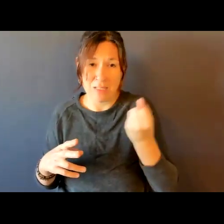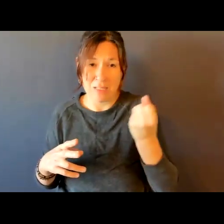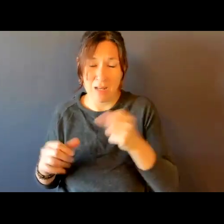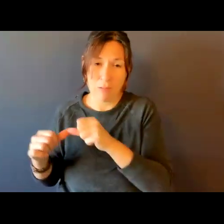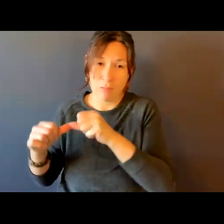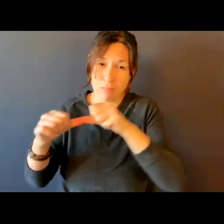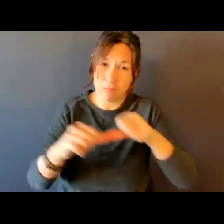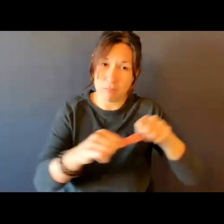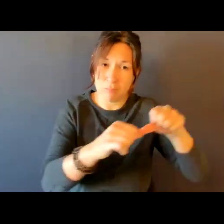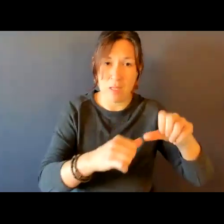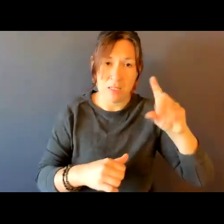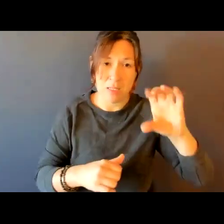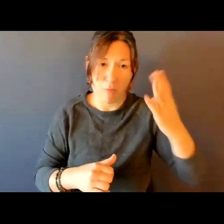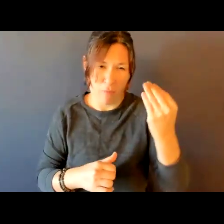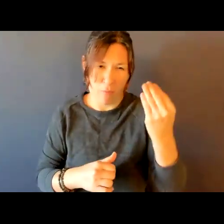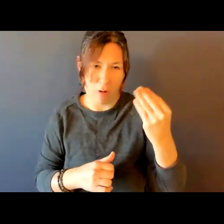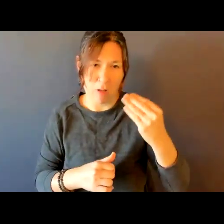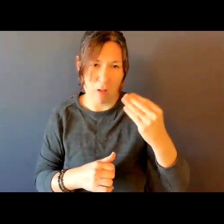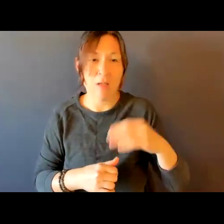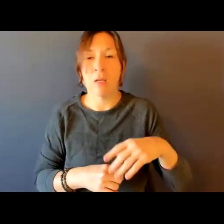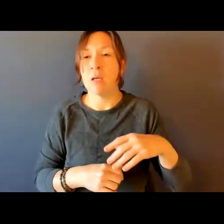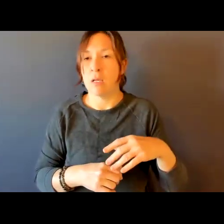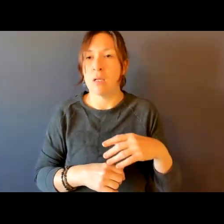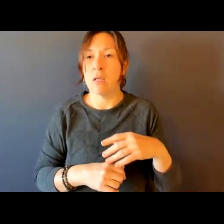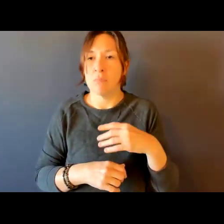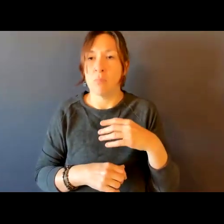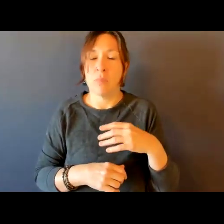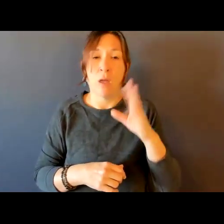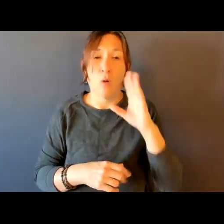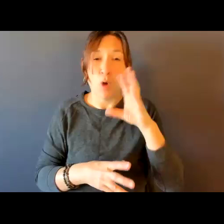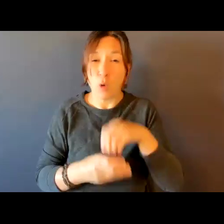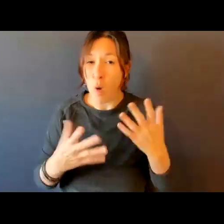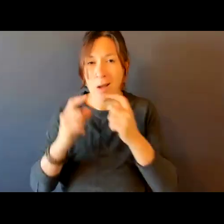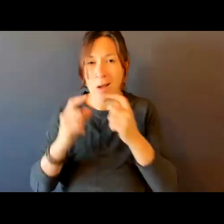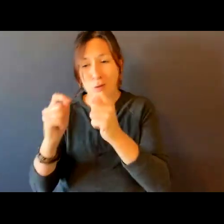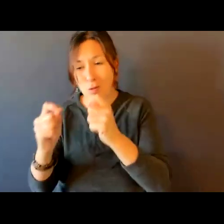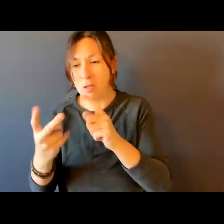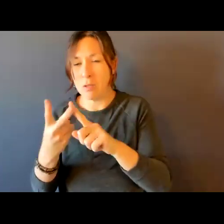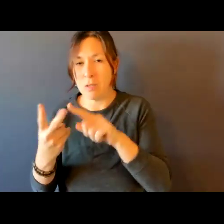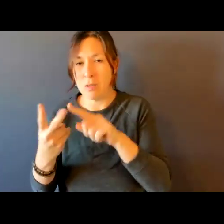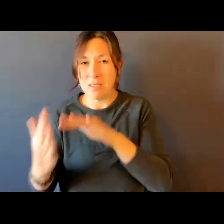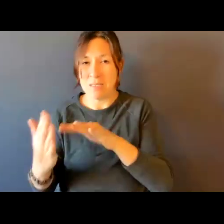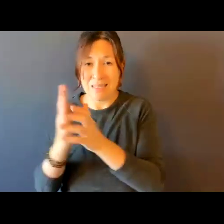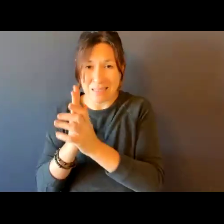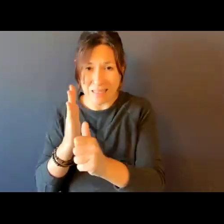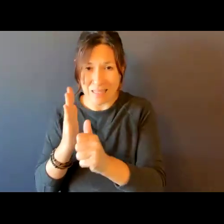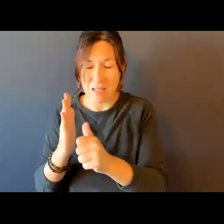December 14th at the Henderson, and includes tutoring, study skill building and homework